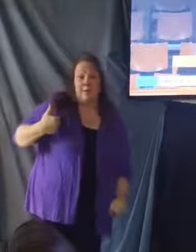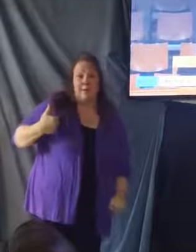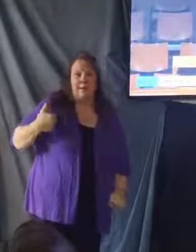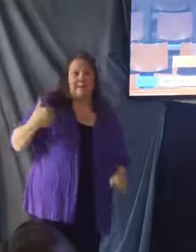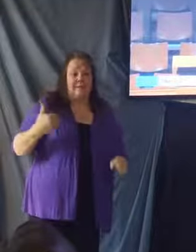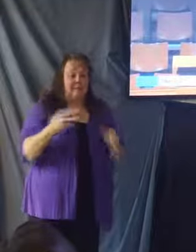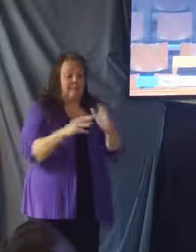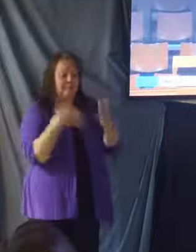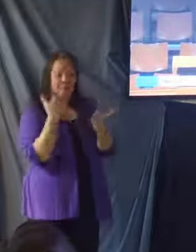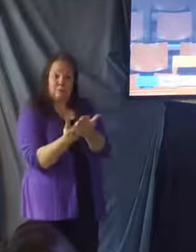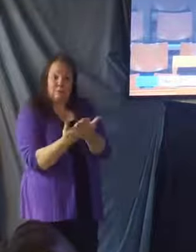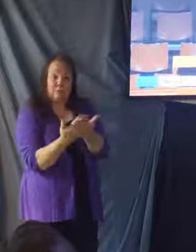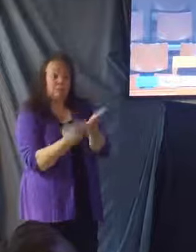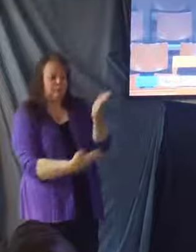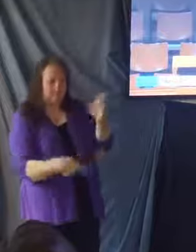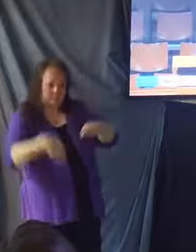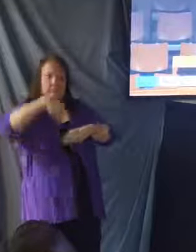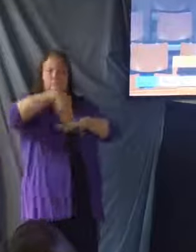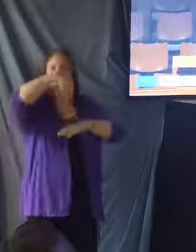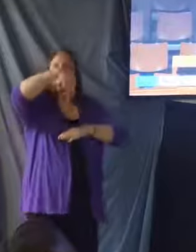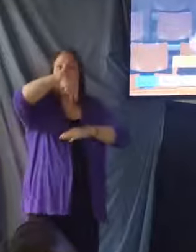resurrection,